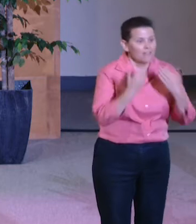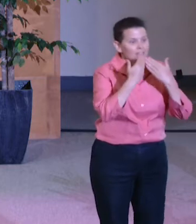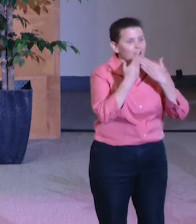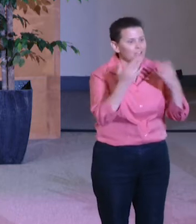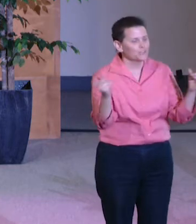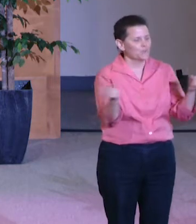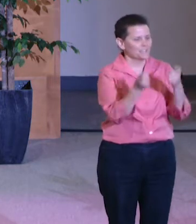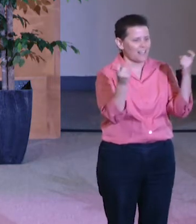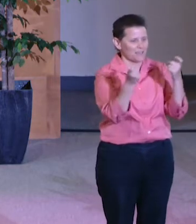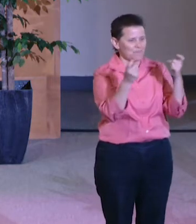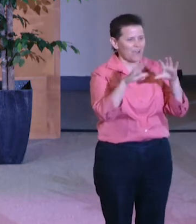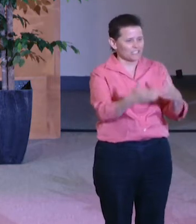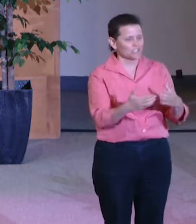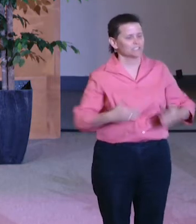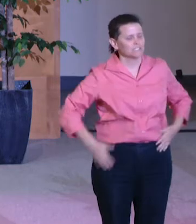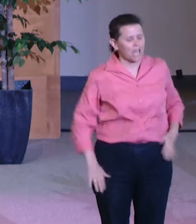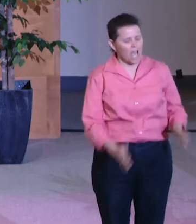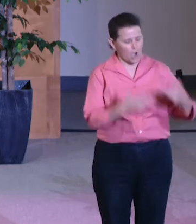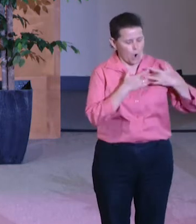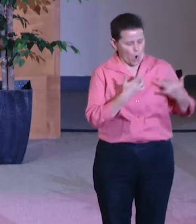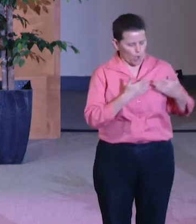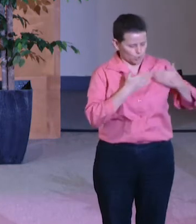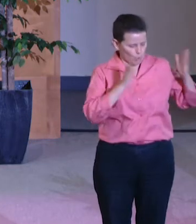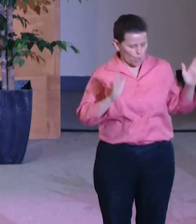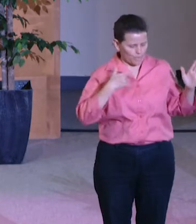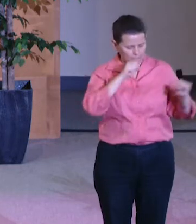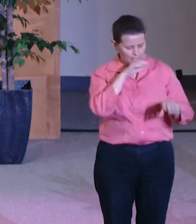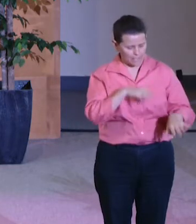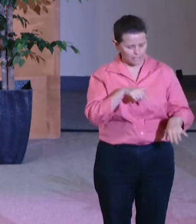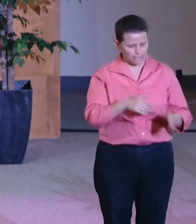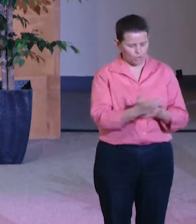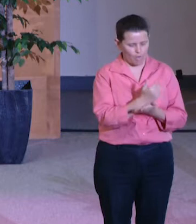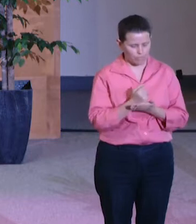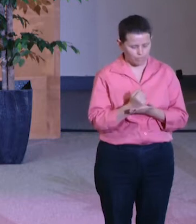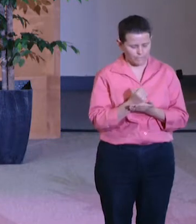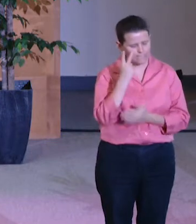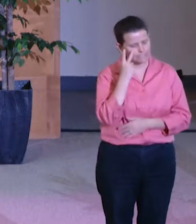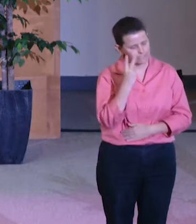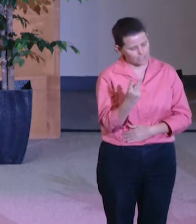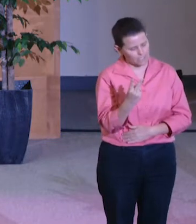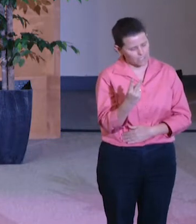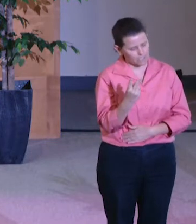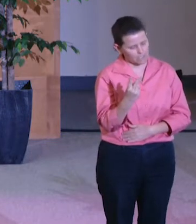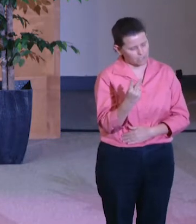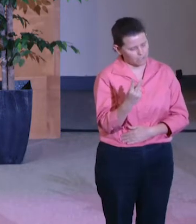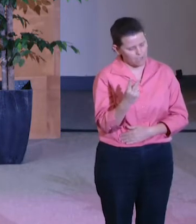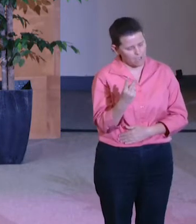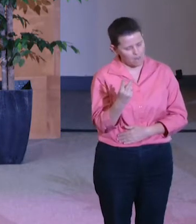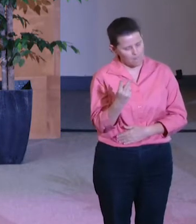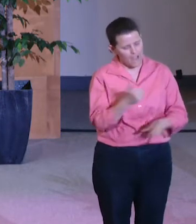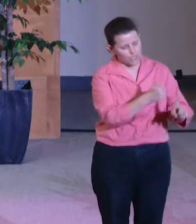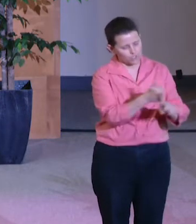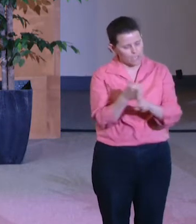Let's open our hearts up there for a minute. Just let's bless this offering and just see ourselves participating in that divine law